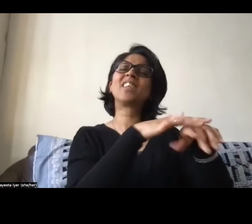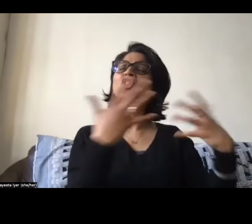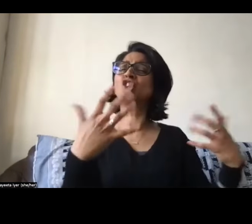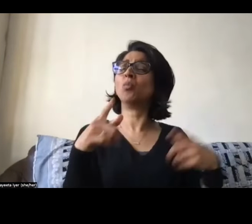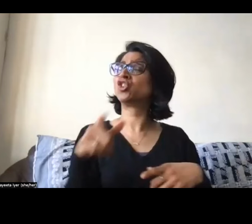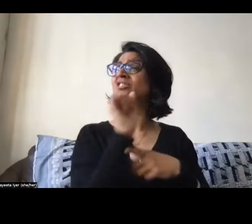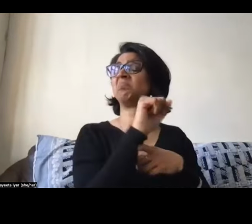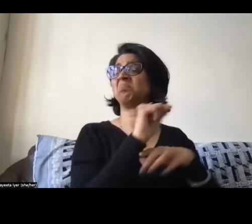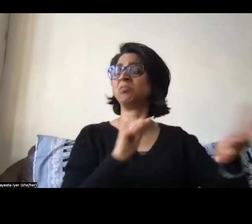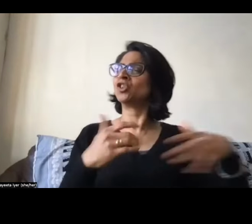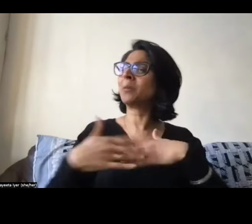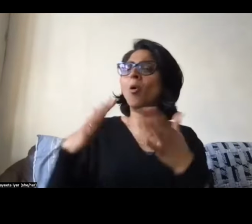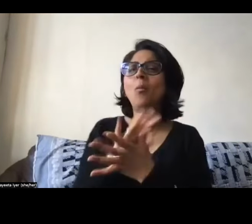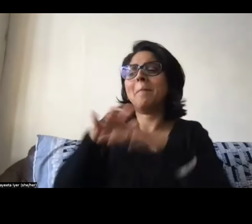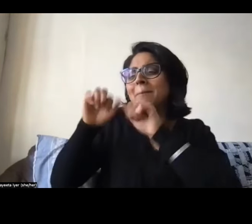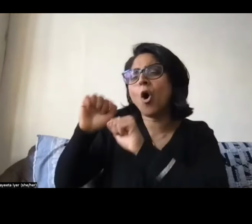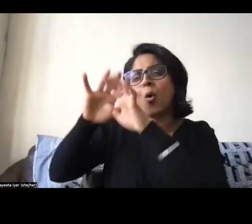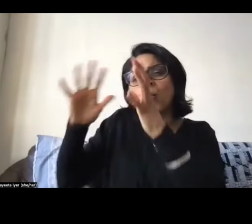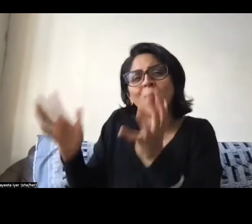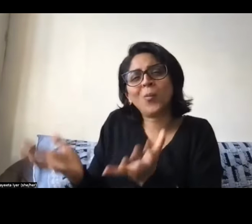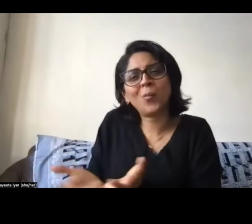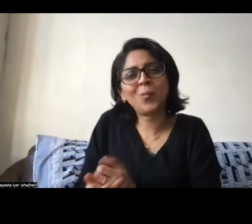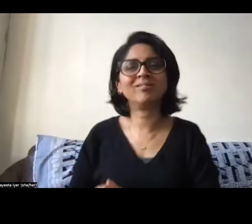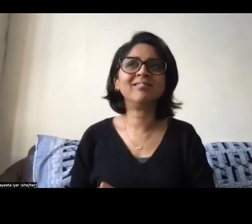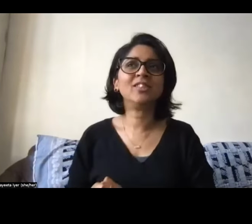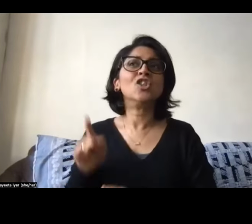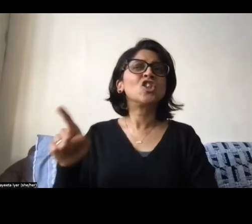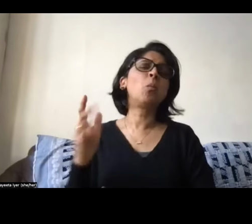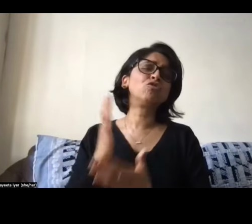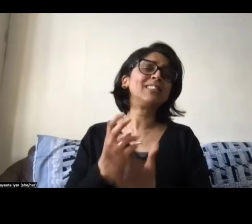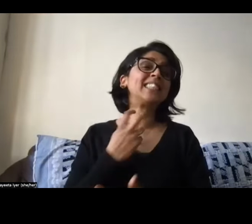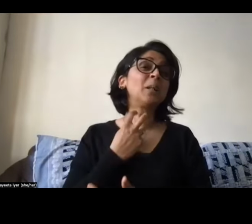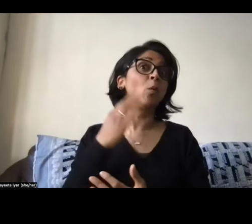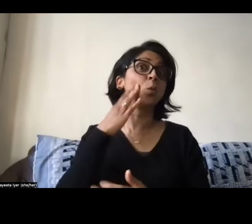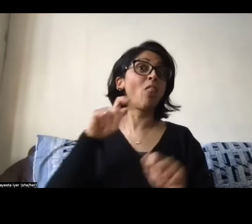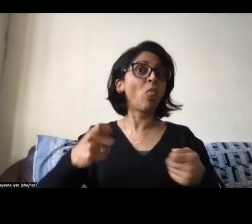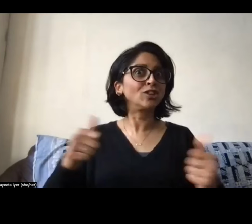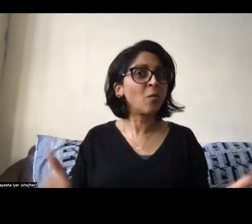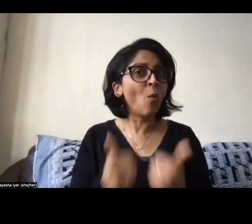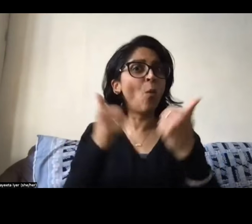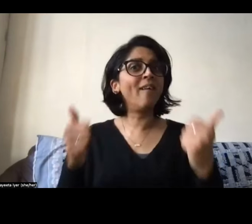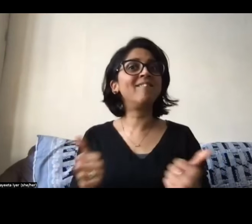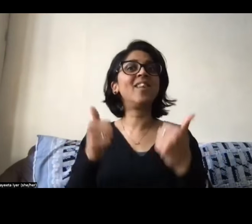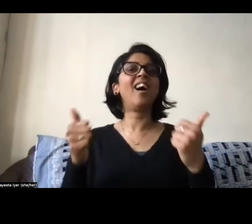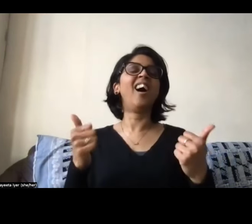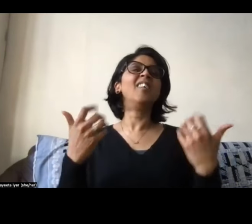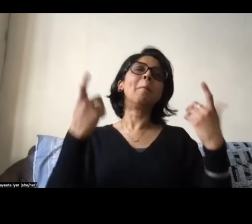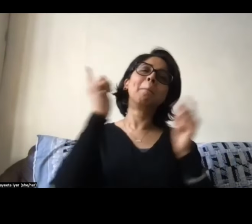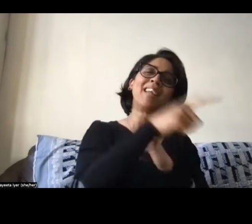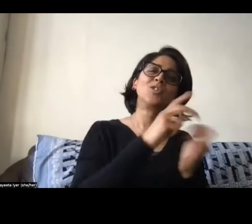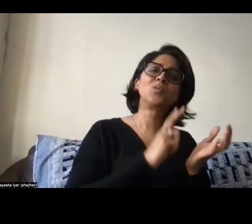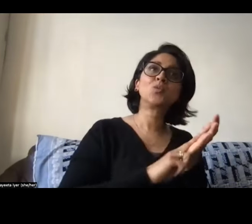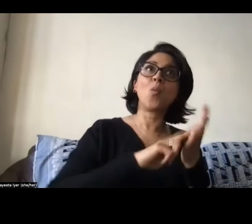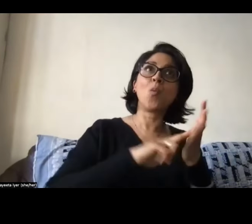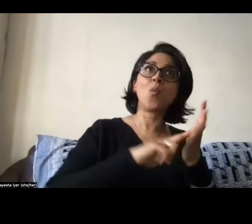a relationship with the deaf community. It was more superficial. So her world really was her family. And she was quite disappointed when